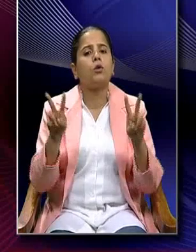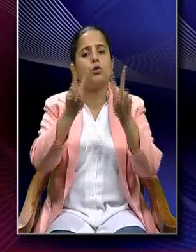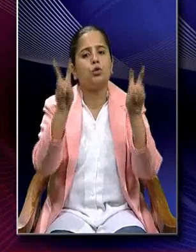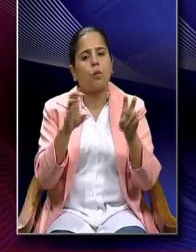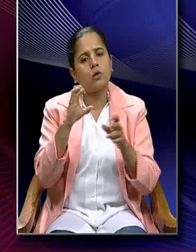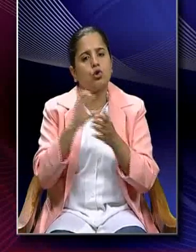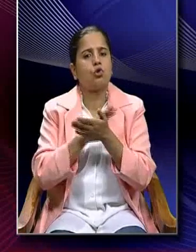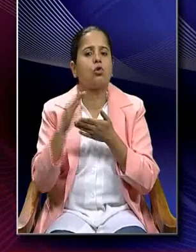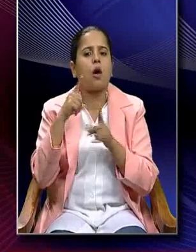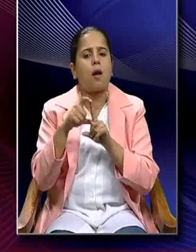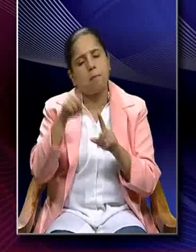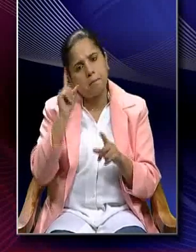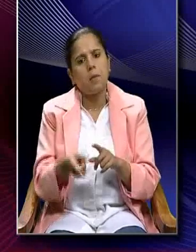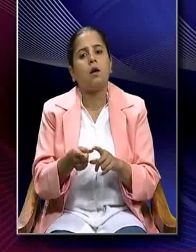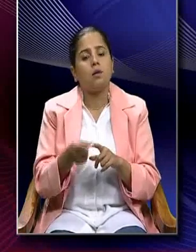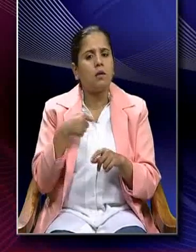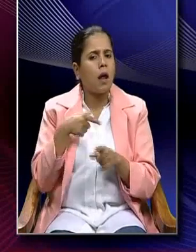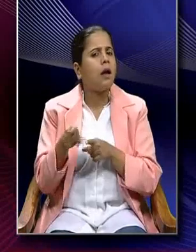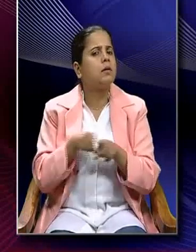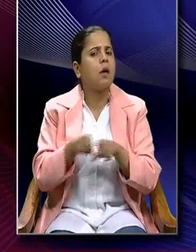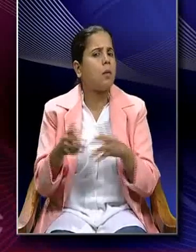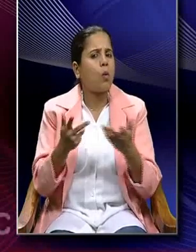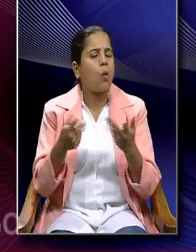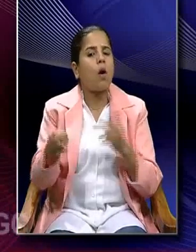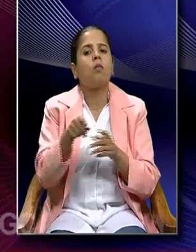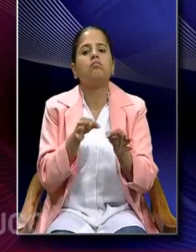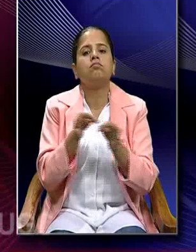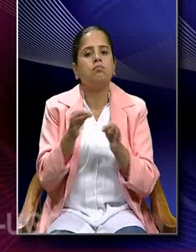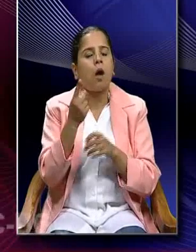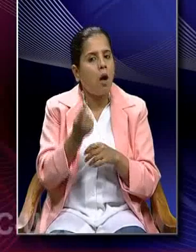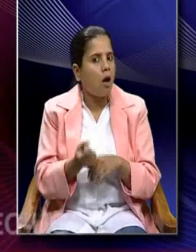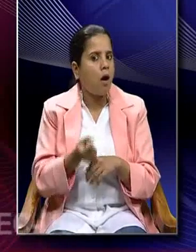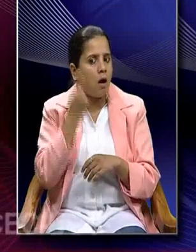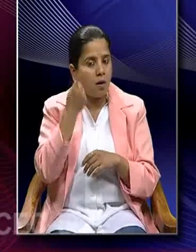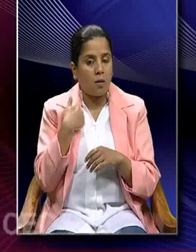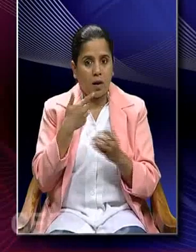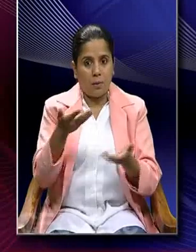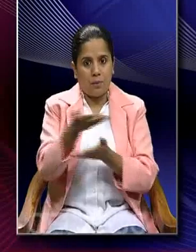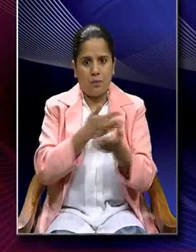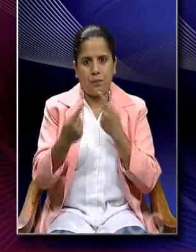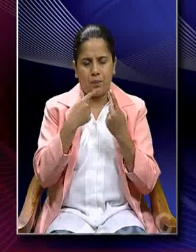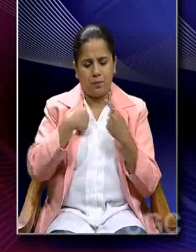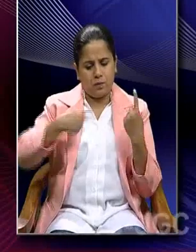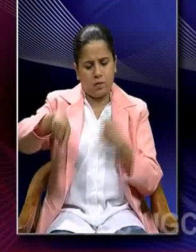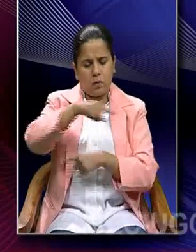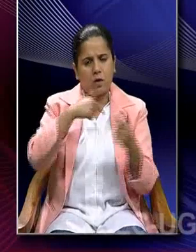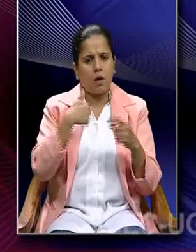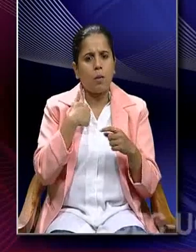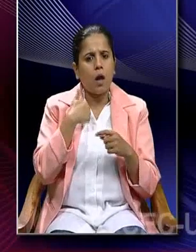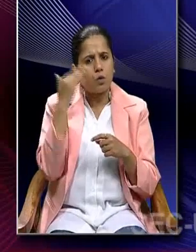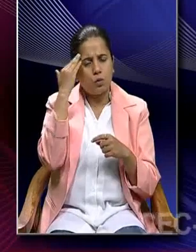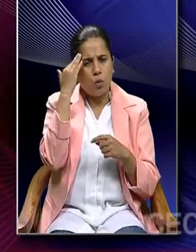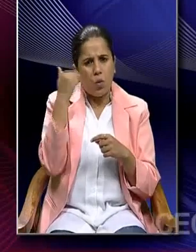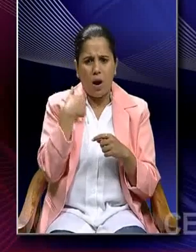child. I am giving this example just to convey to it that when we discuss amongst ourselves, we feel